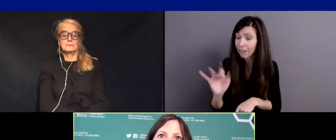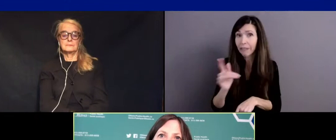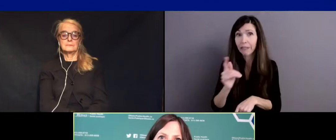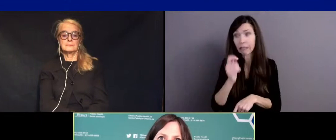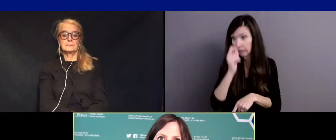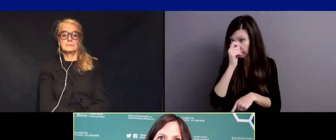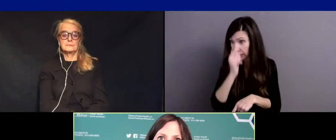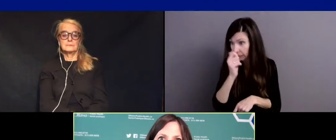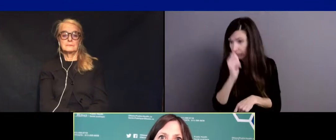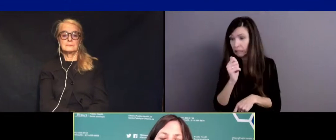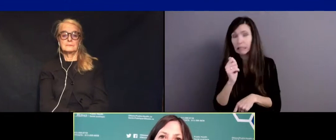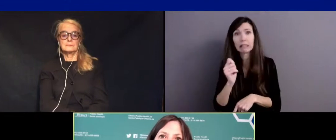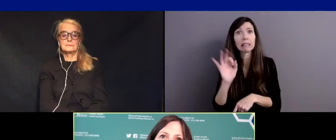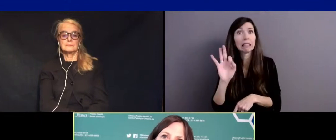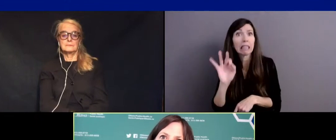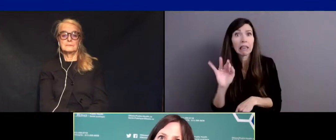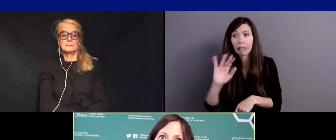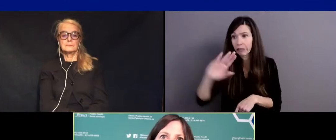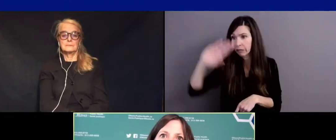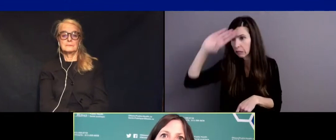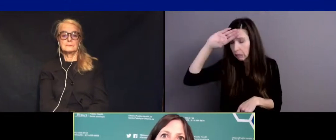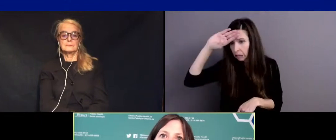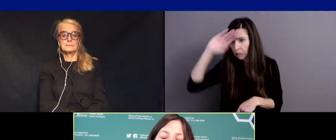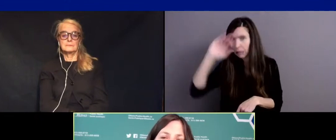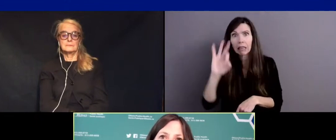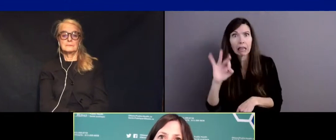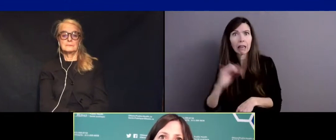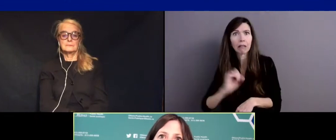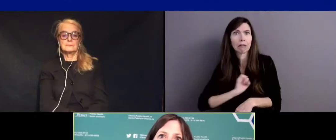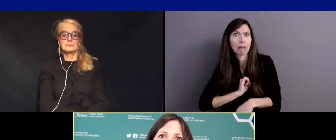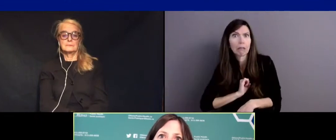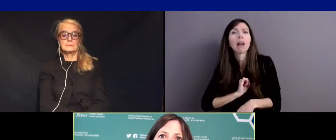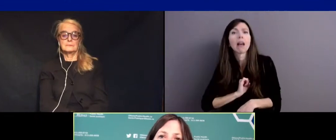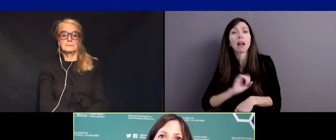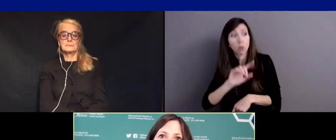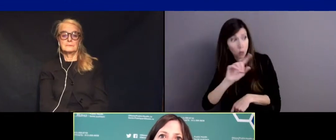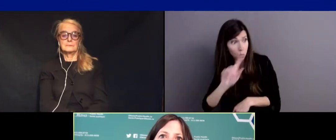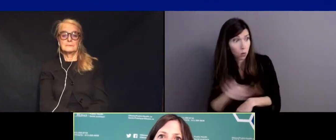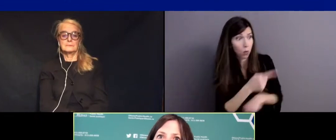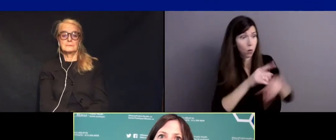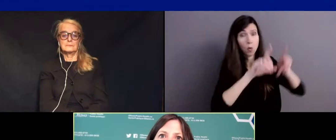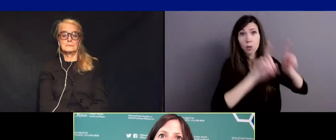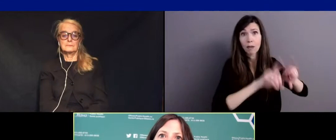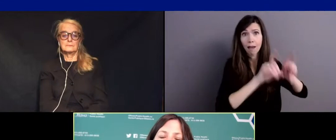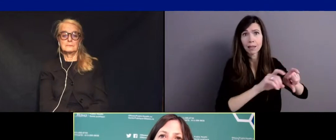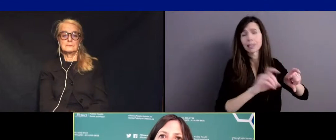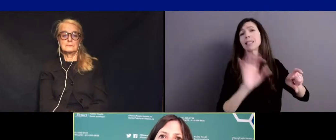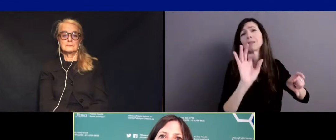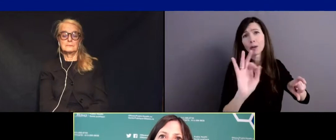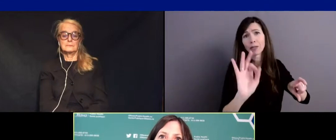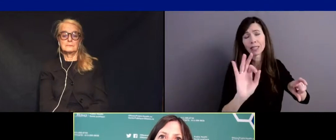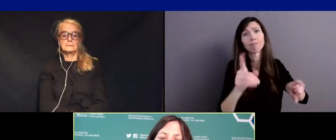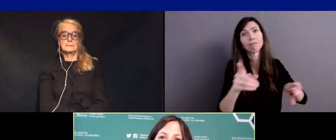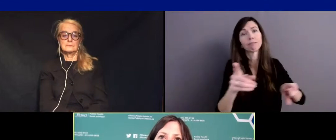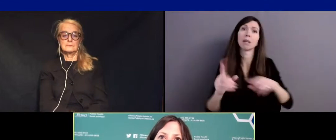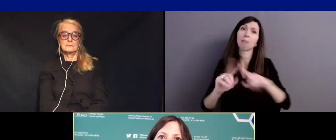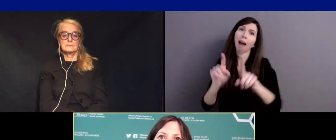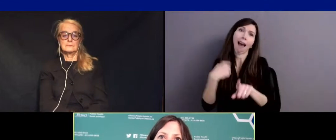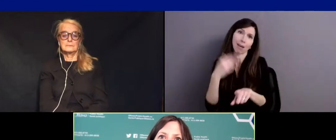every child with a runny nose also decreased the numbers presenting, for sure, the children presenting.